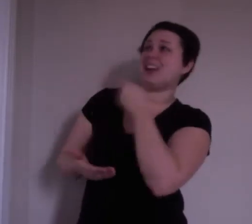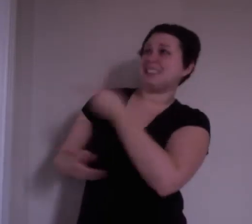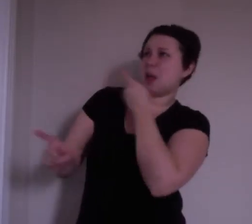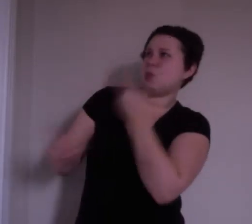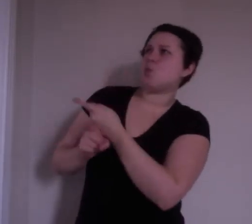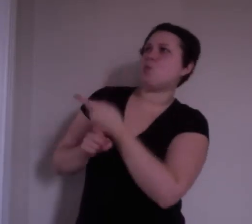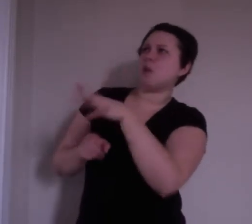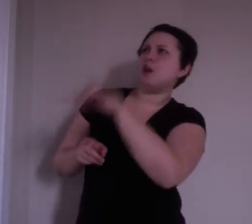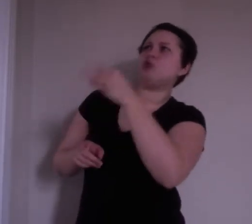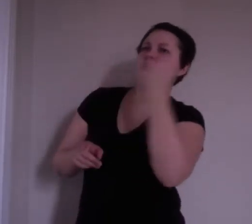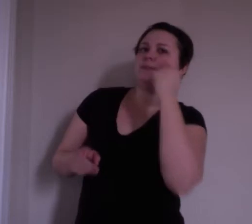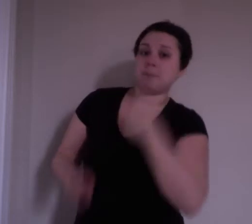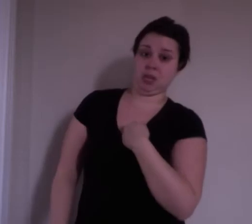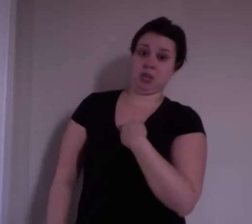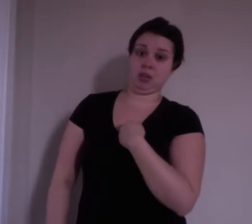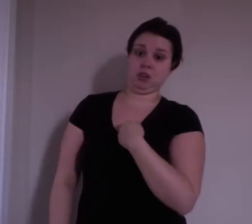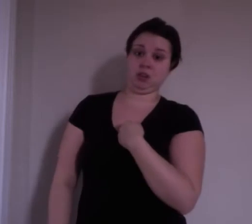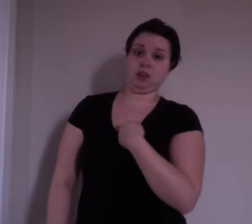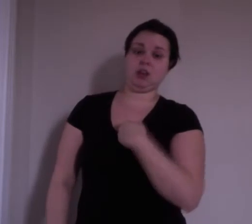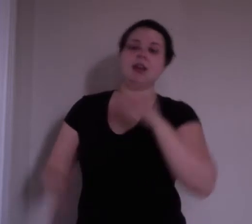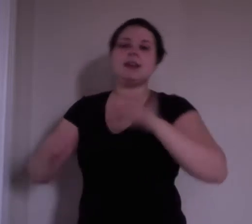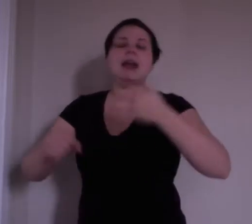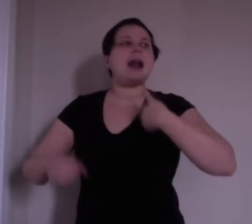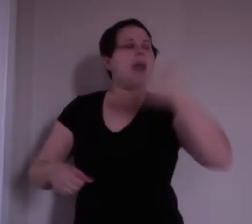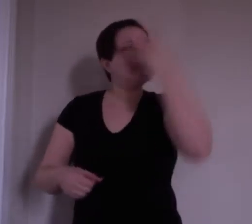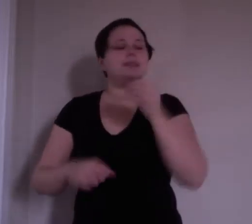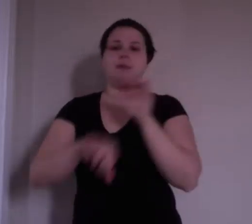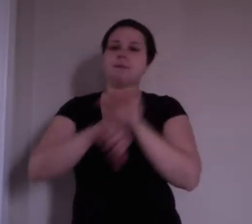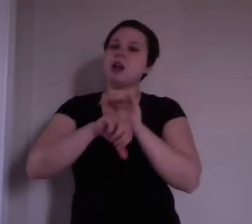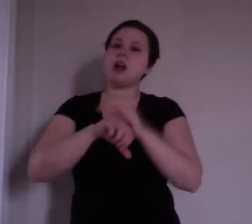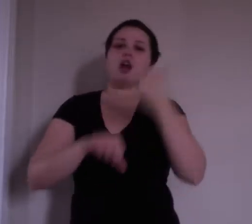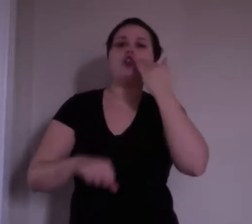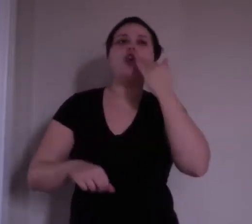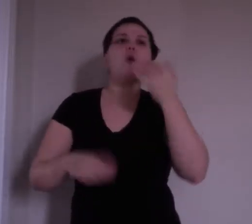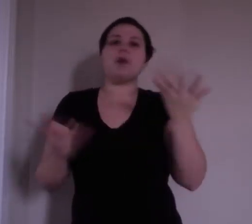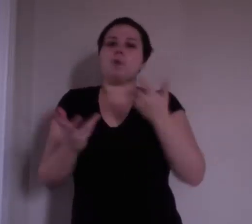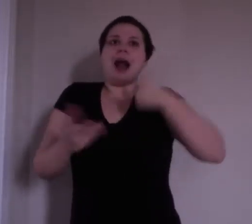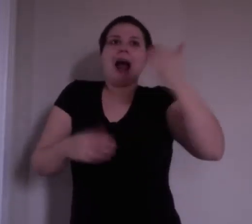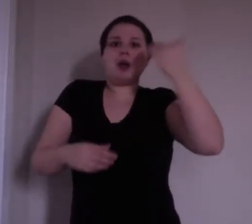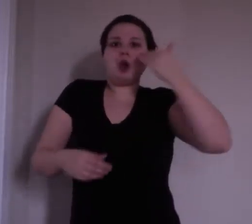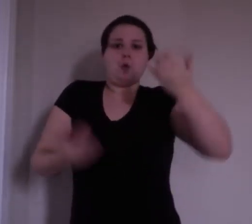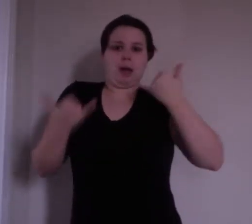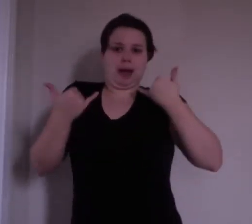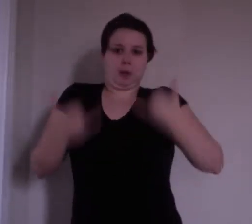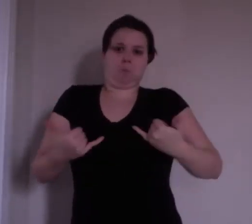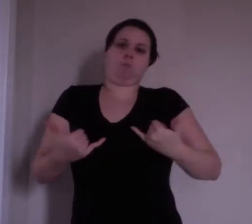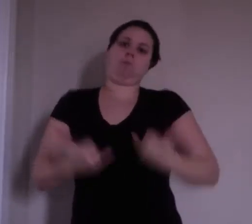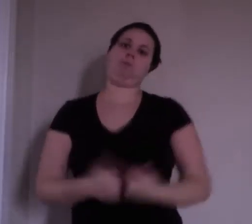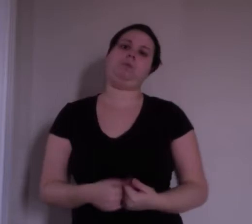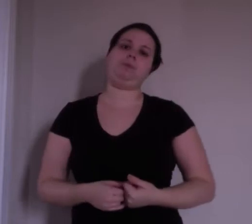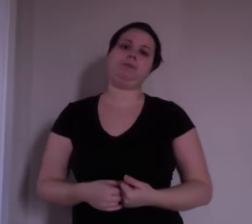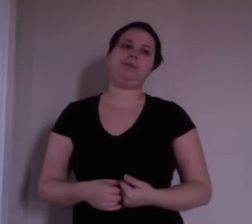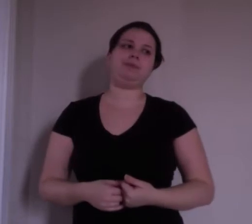me? Can I sleep at night knowing what I know now? Am I living my